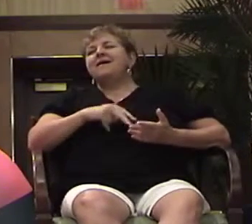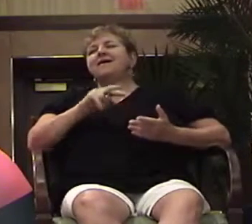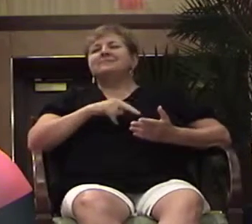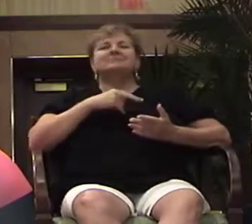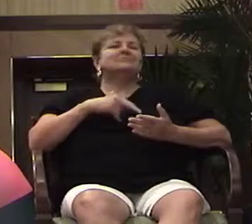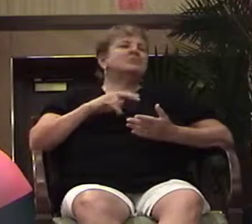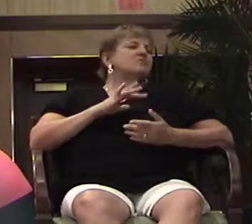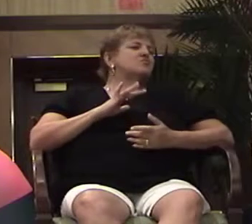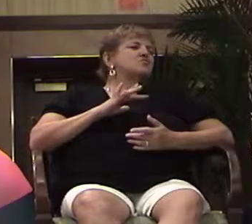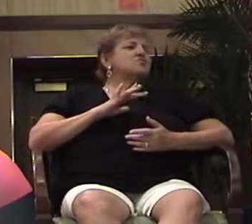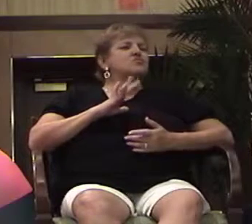I loved it.